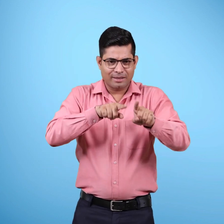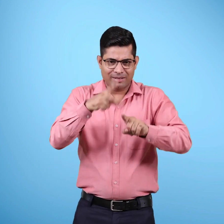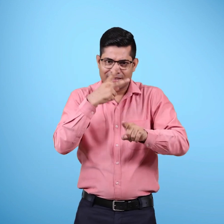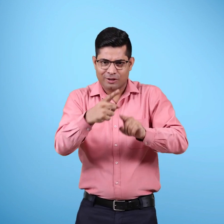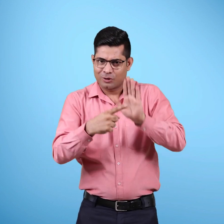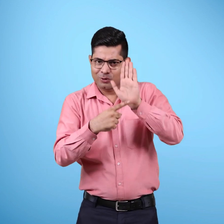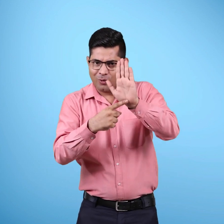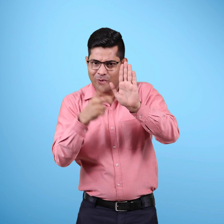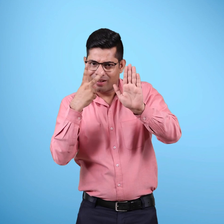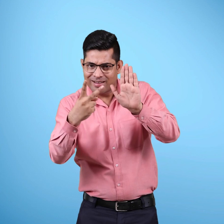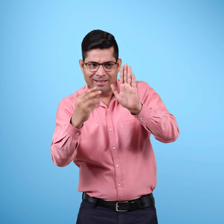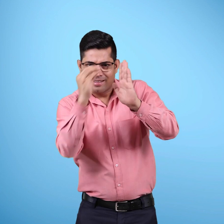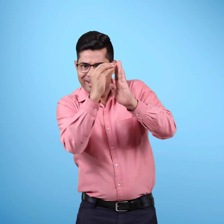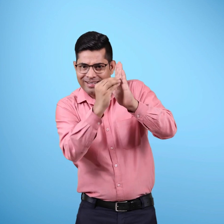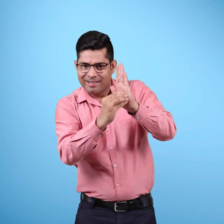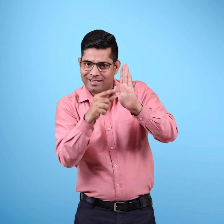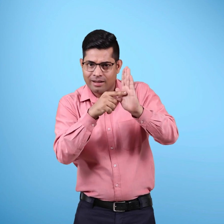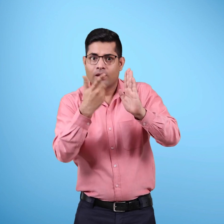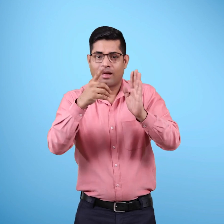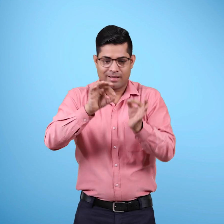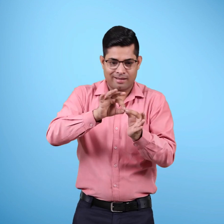Some examples are shown.